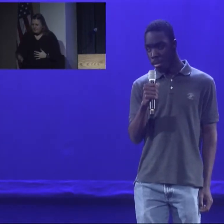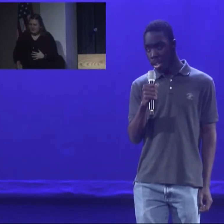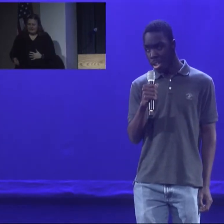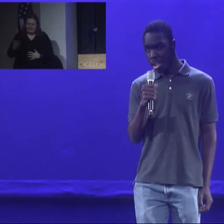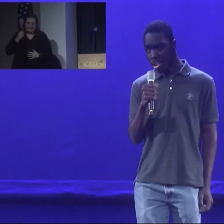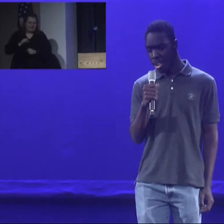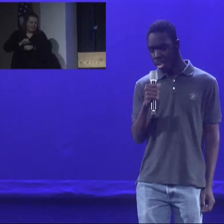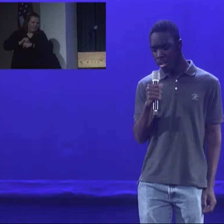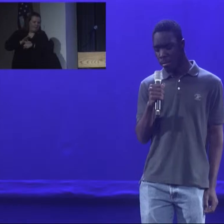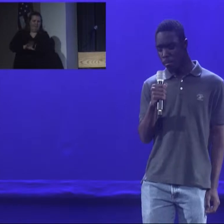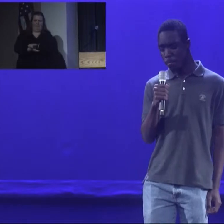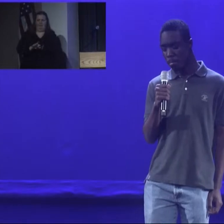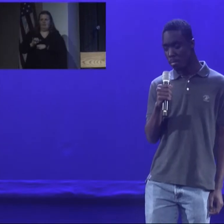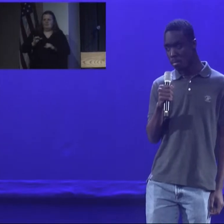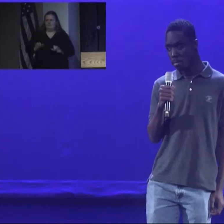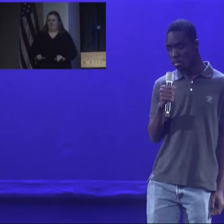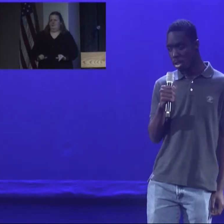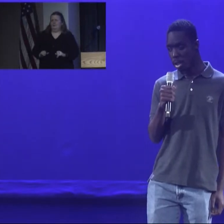the reason